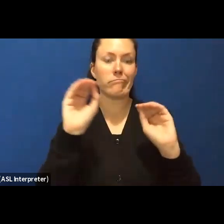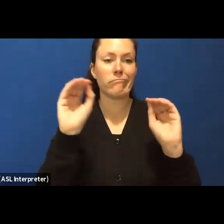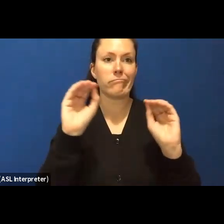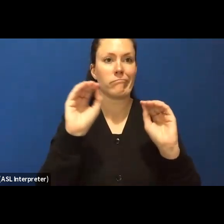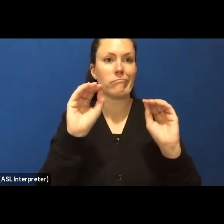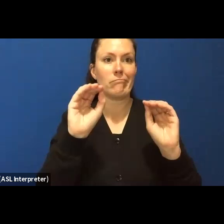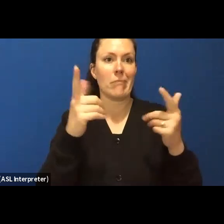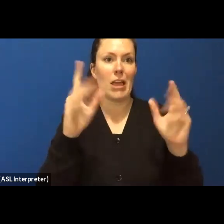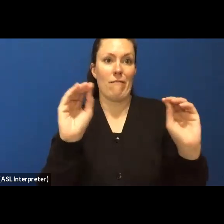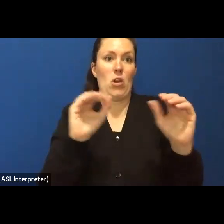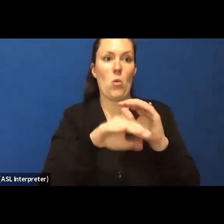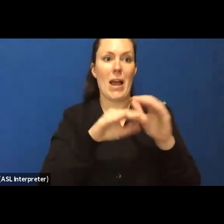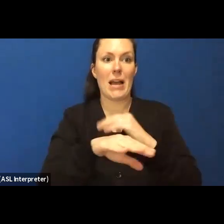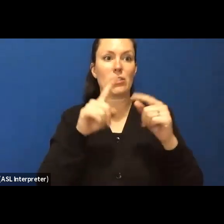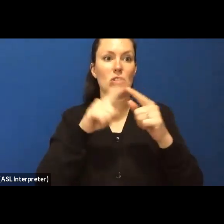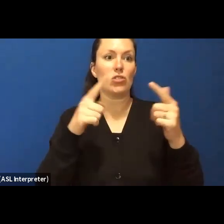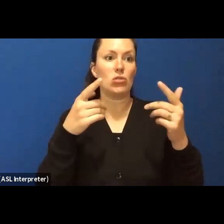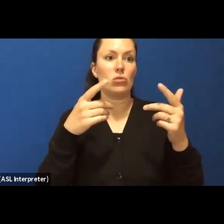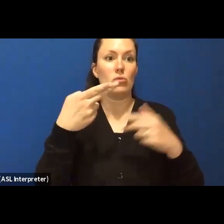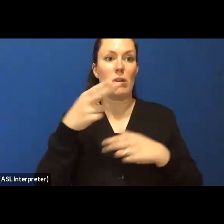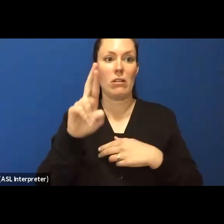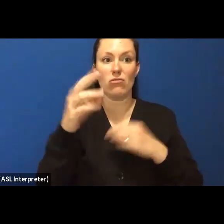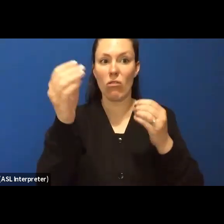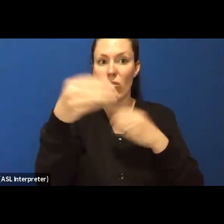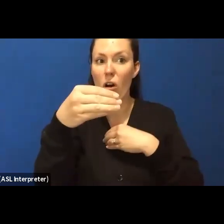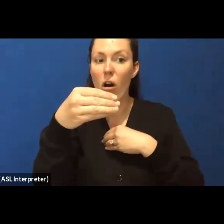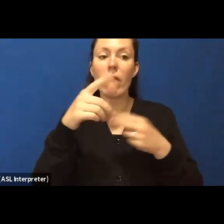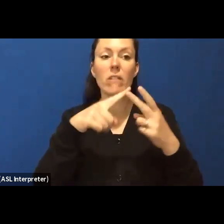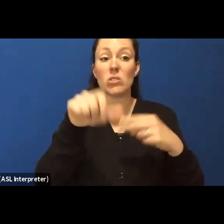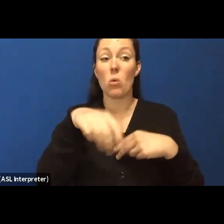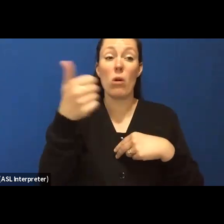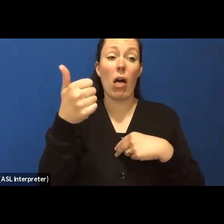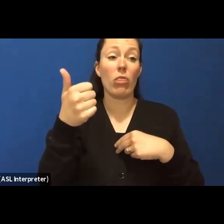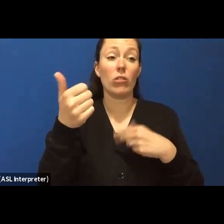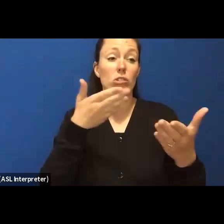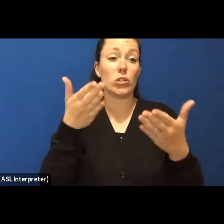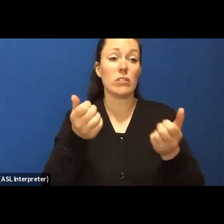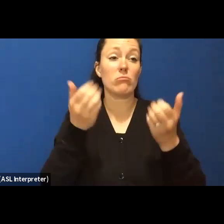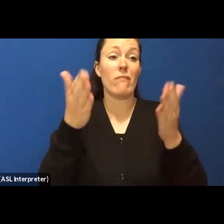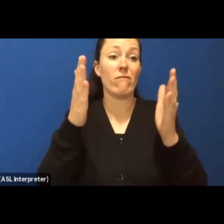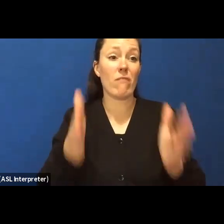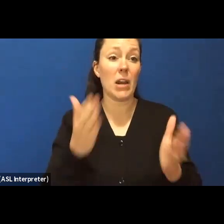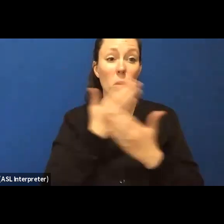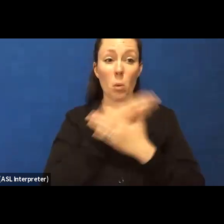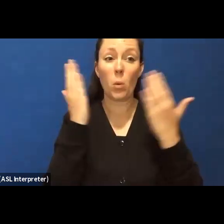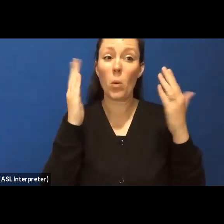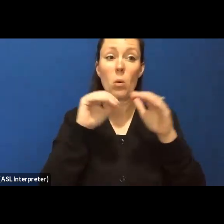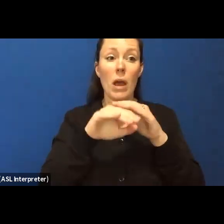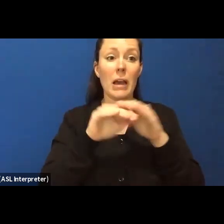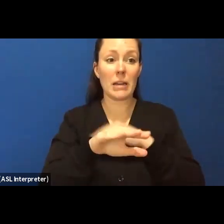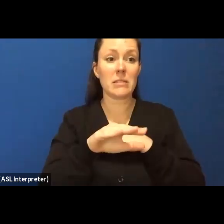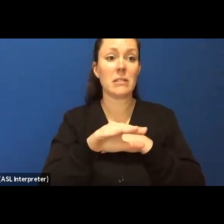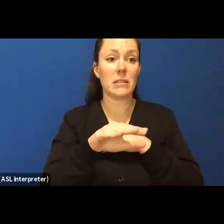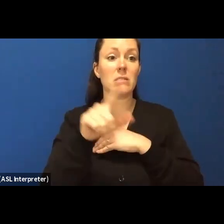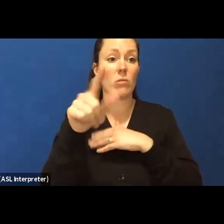human services office may be, or any other types of service providers. So it does allow us the